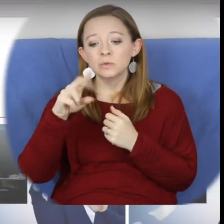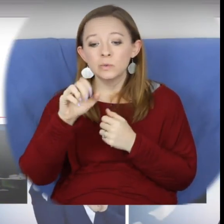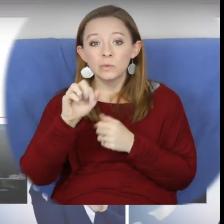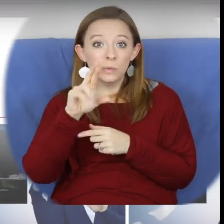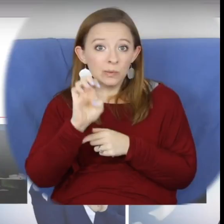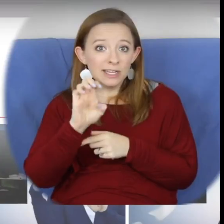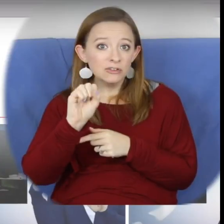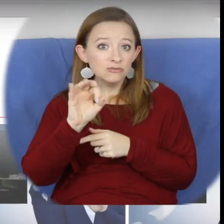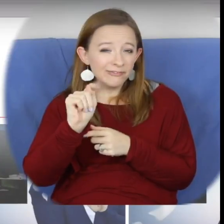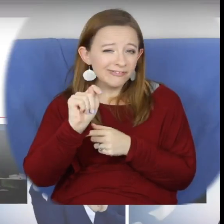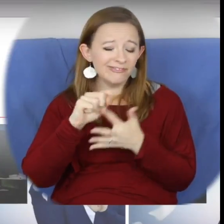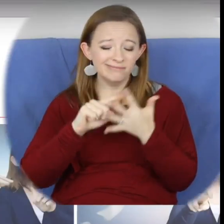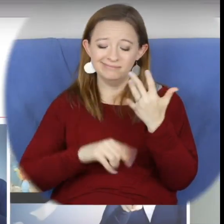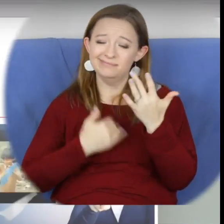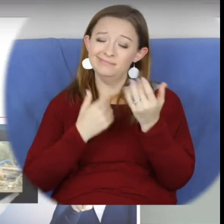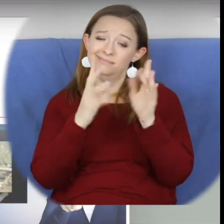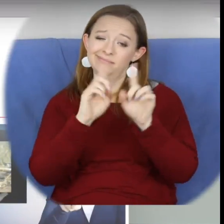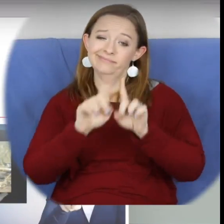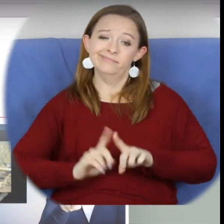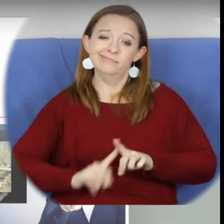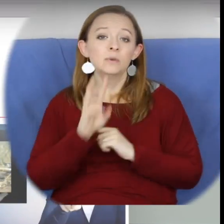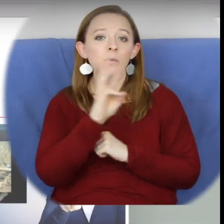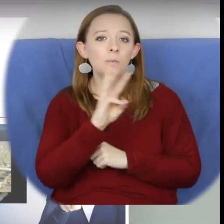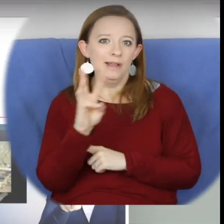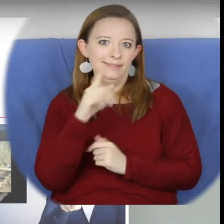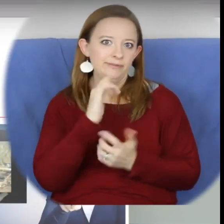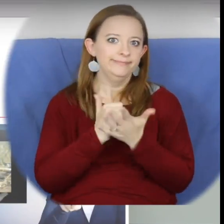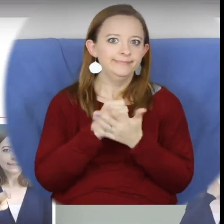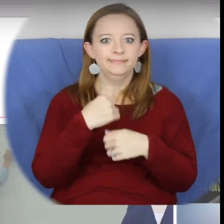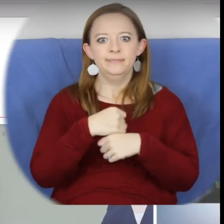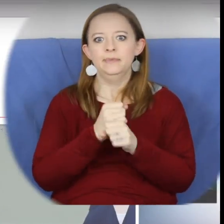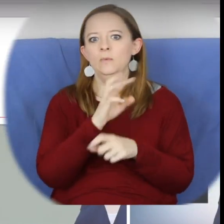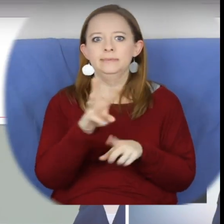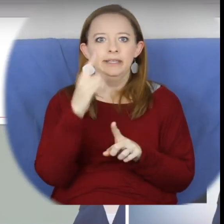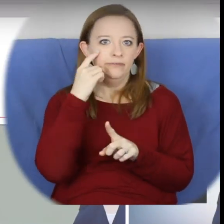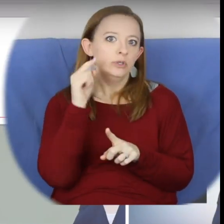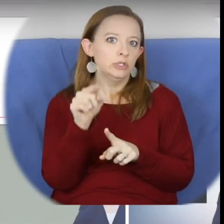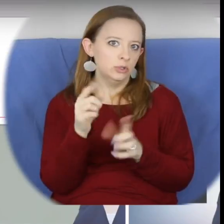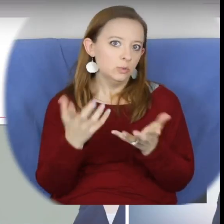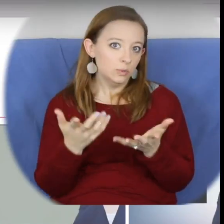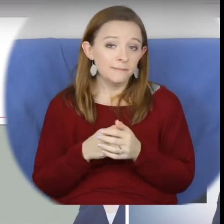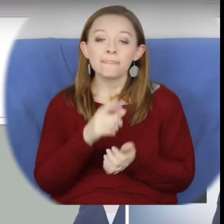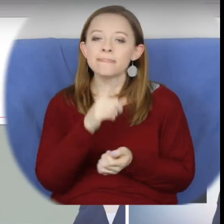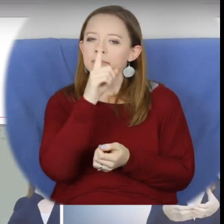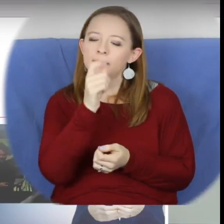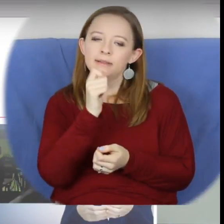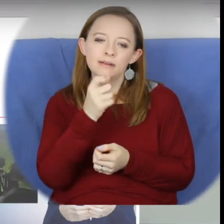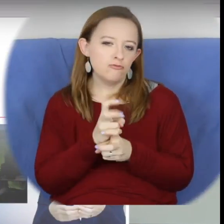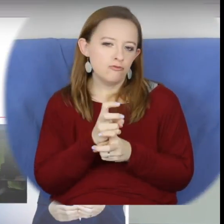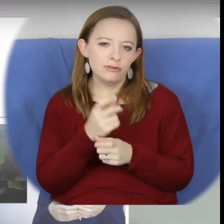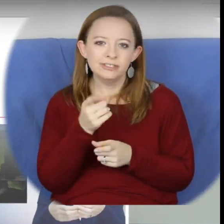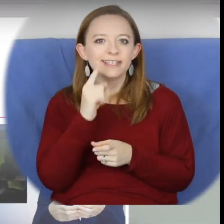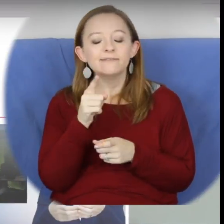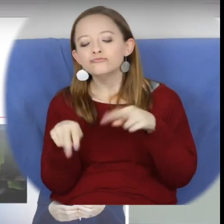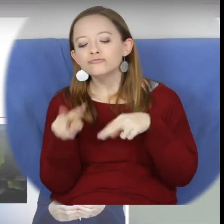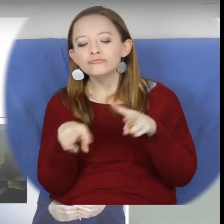really simple, and I think you can do it so many different ways. You can change it up. The website, it can be a really